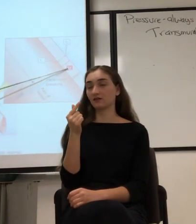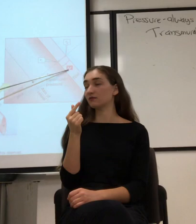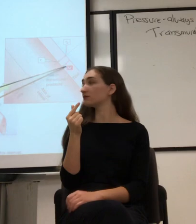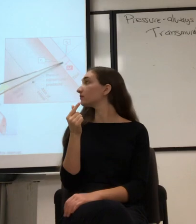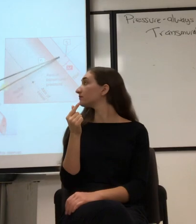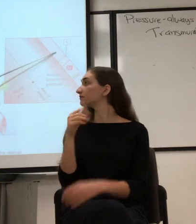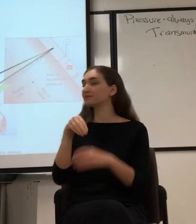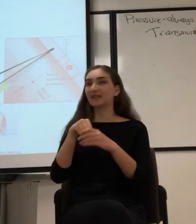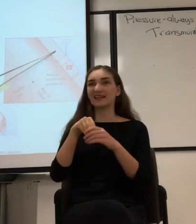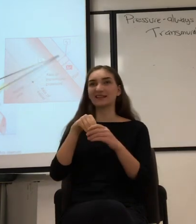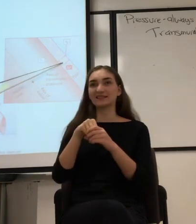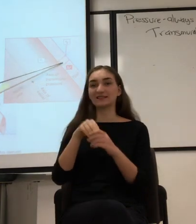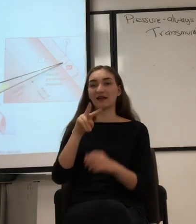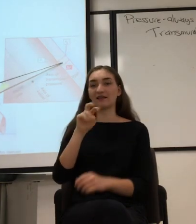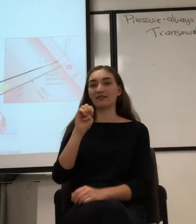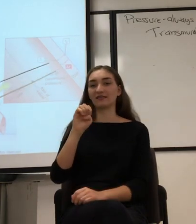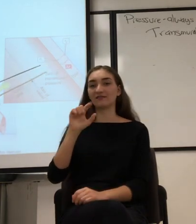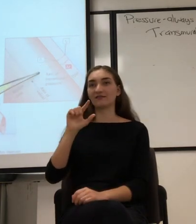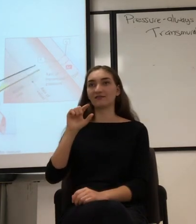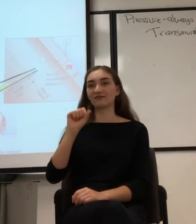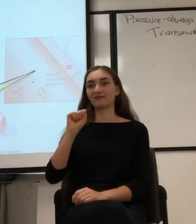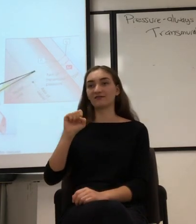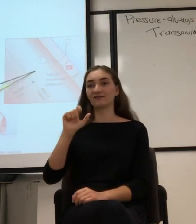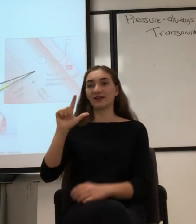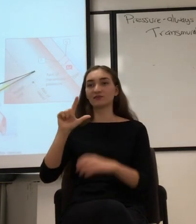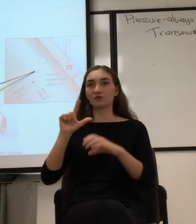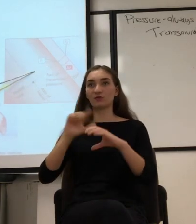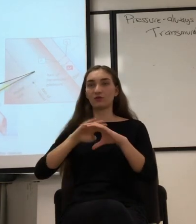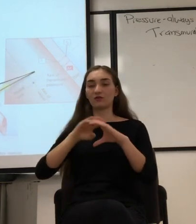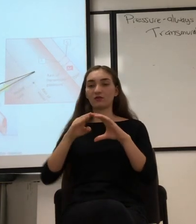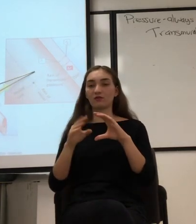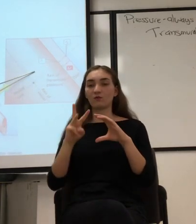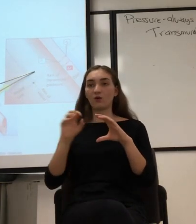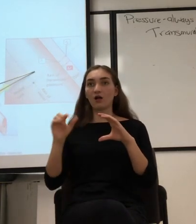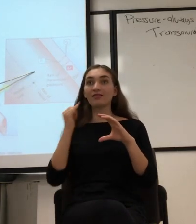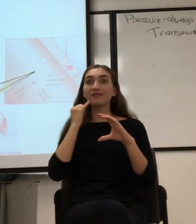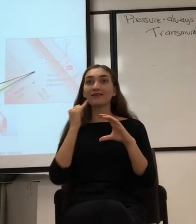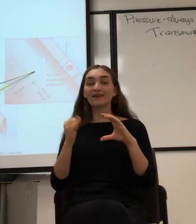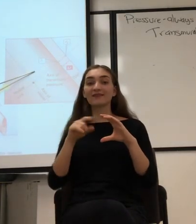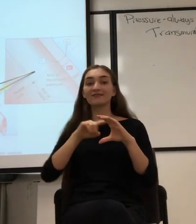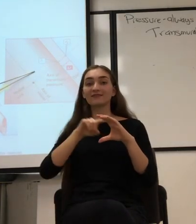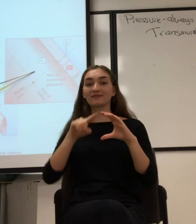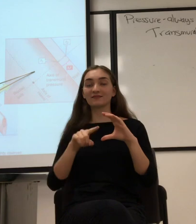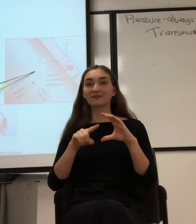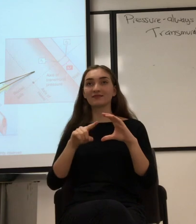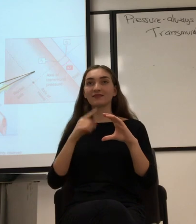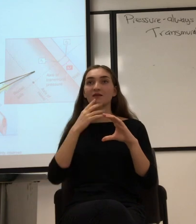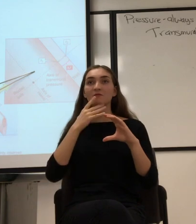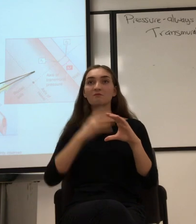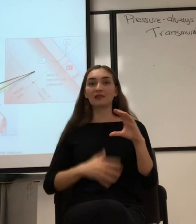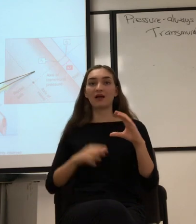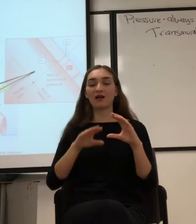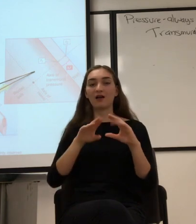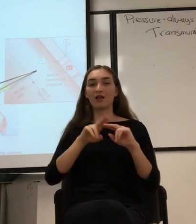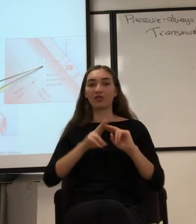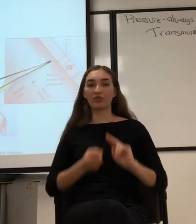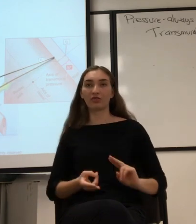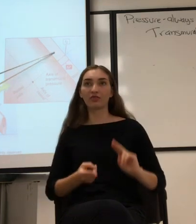right inside the vessel wall there. If you're losing blood in this vessel, there's going to be a change in pressure. It's going to be a pressure